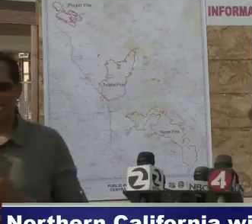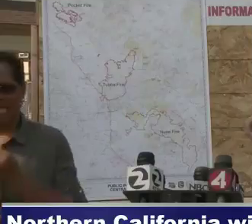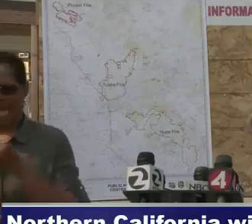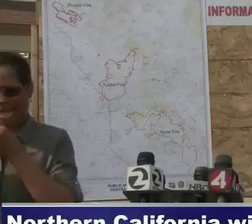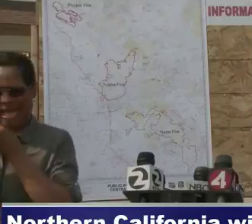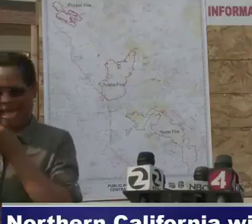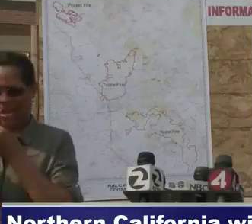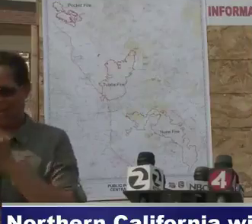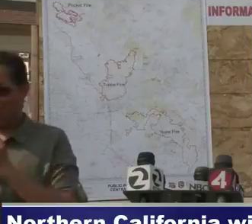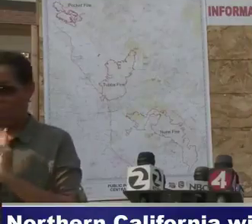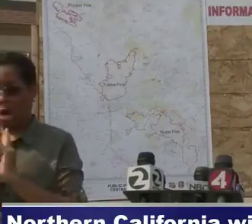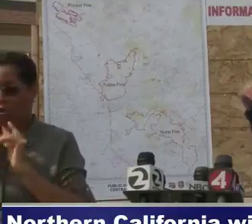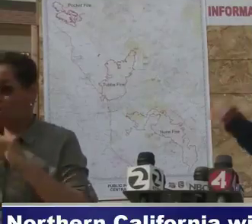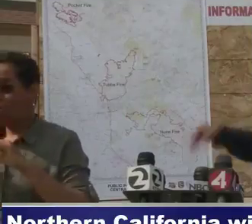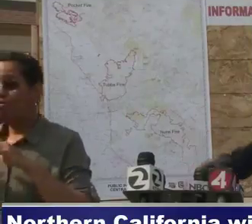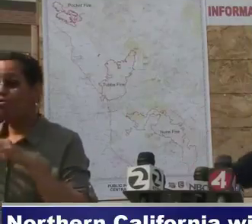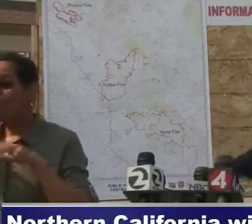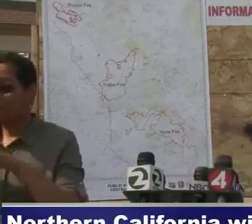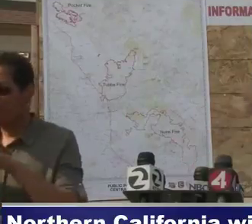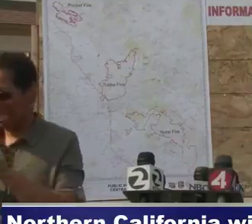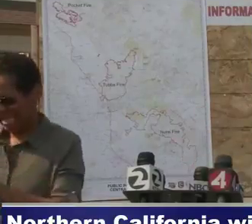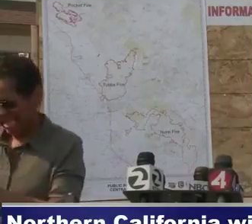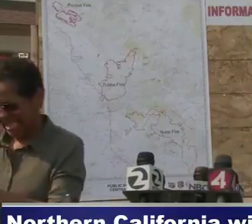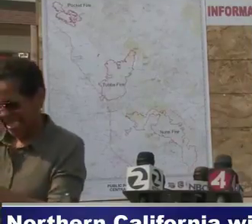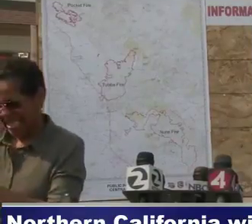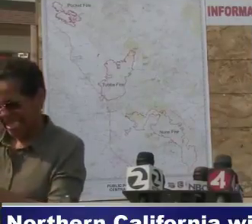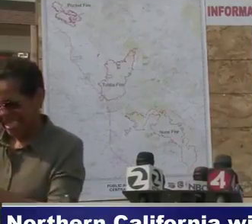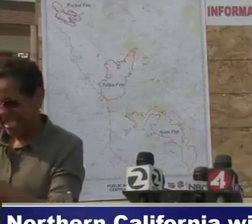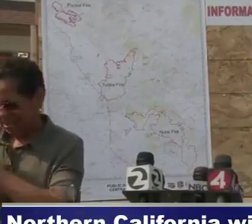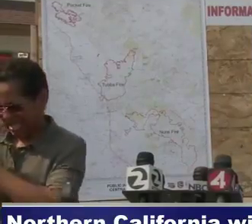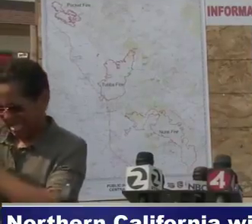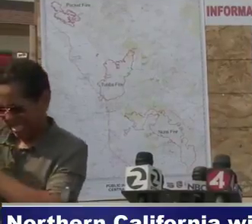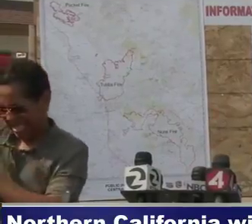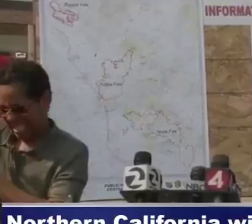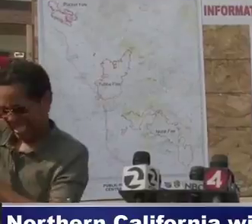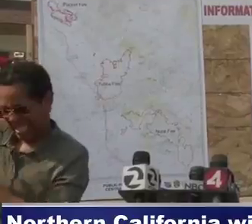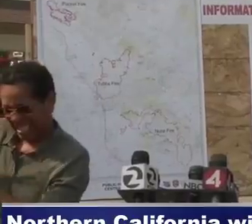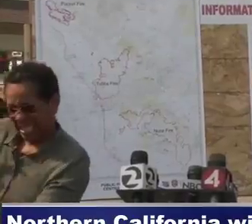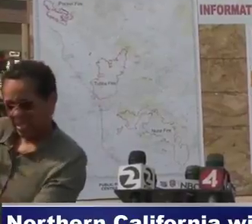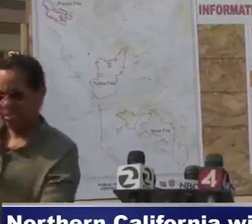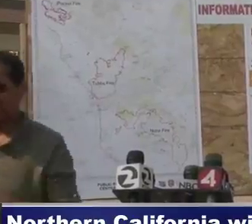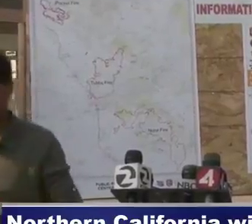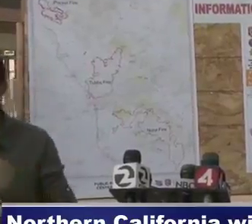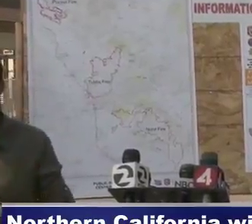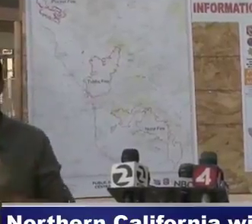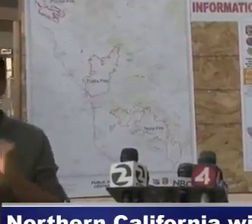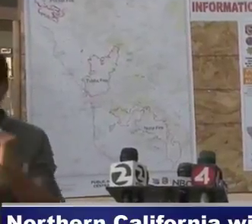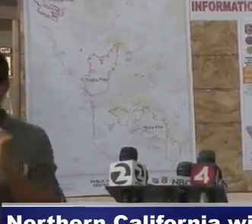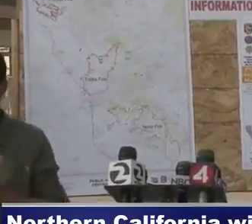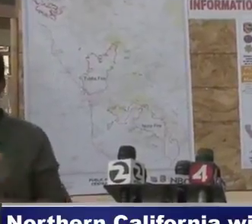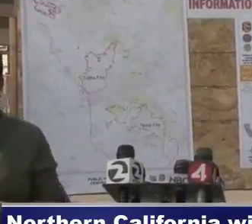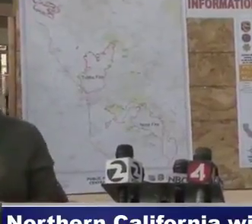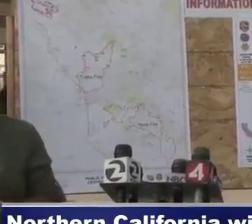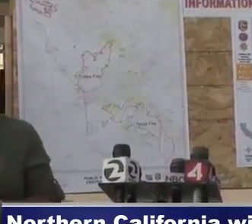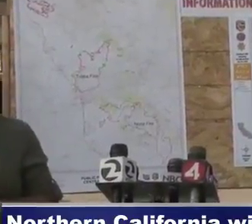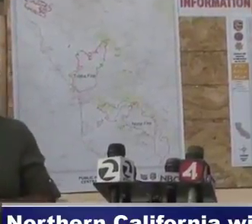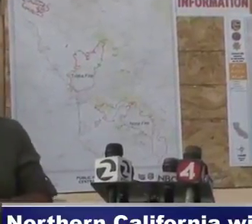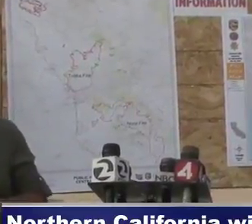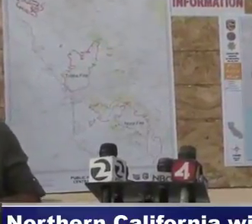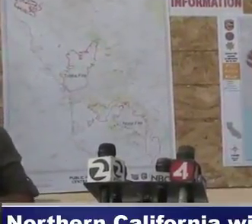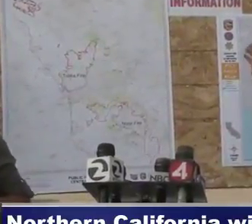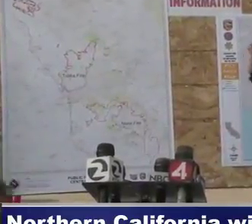held up, especially with the wind above it. As I work down to the middle, we got the Tubbs fire that's in the middle of this operation. On the east side of that